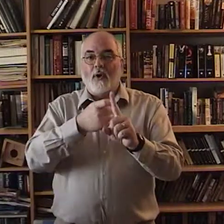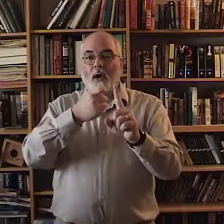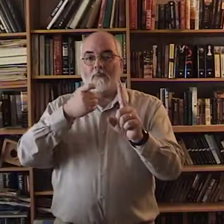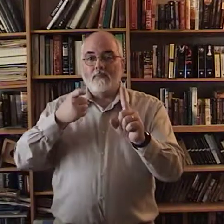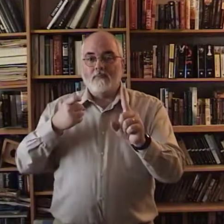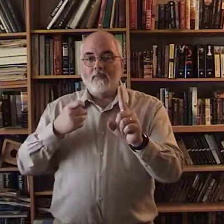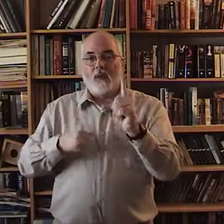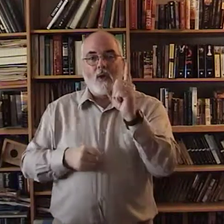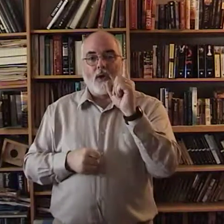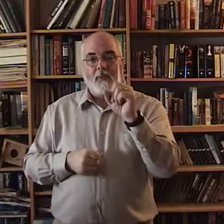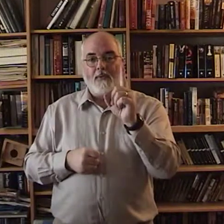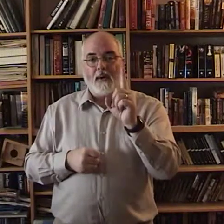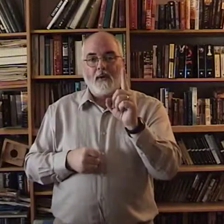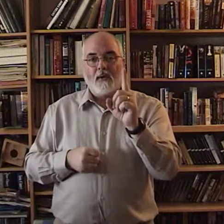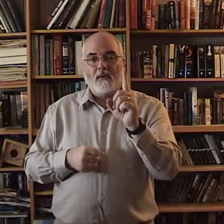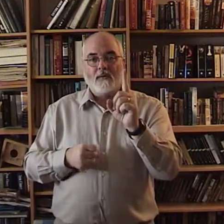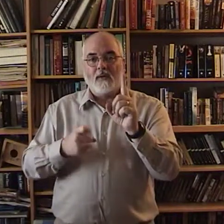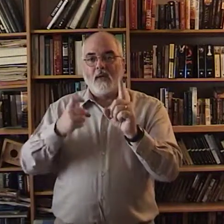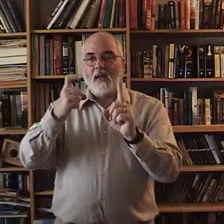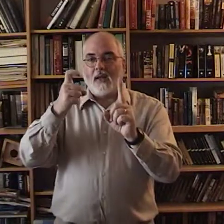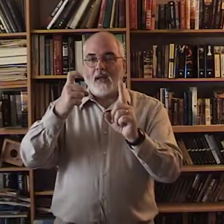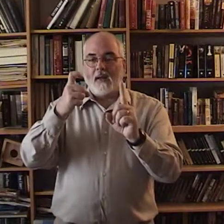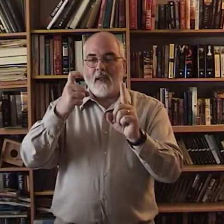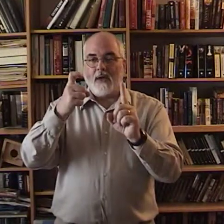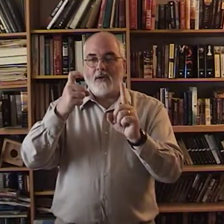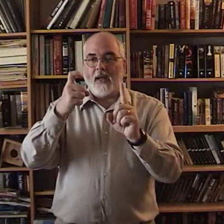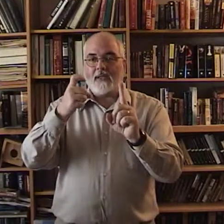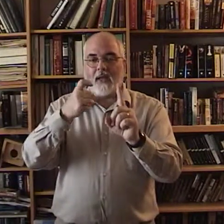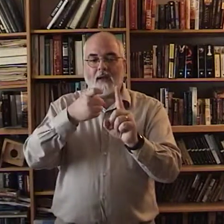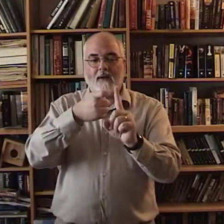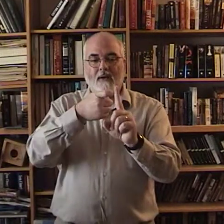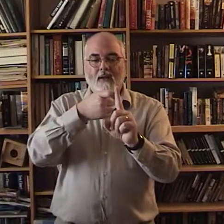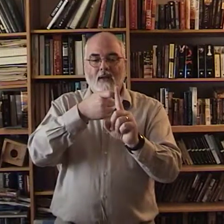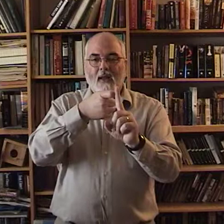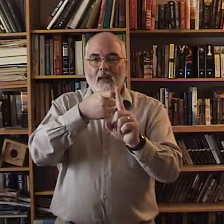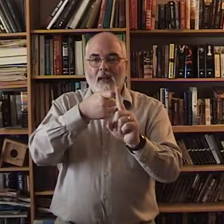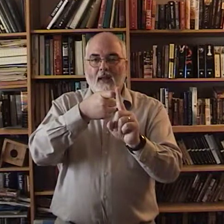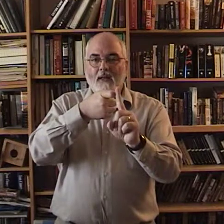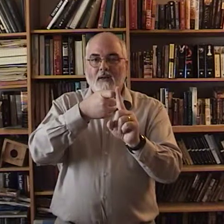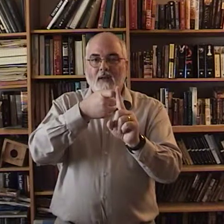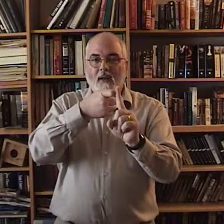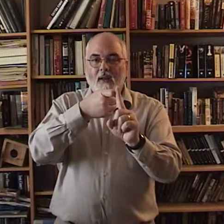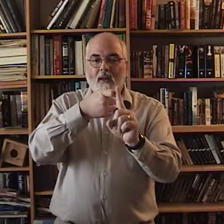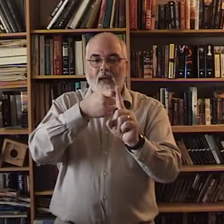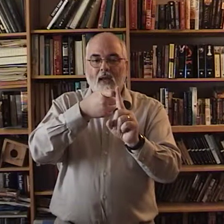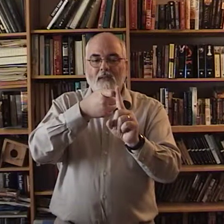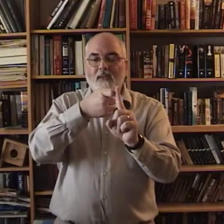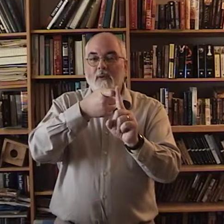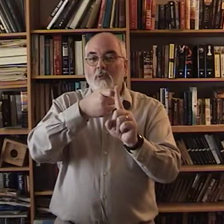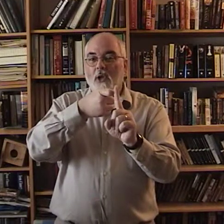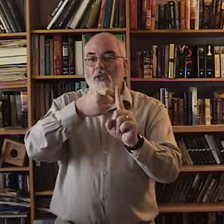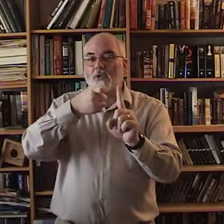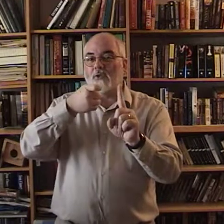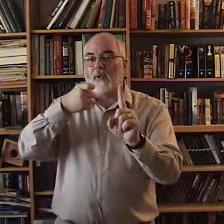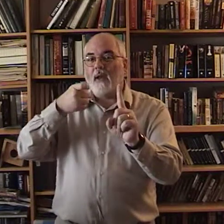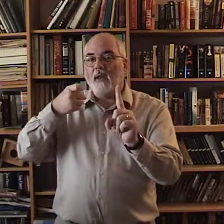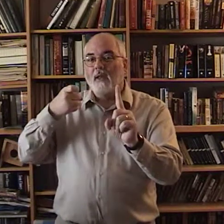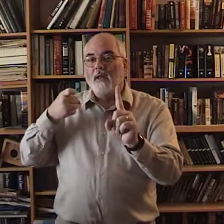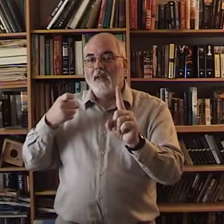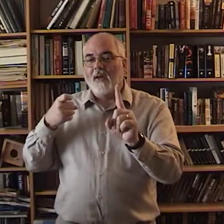From, hold up your finger, and make another X hand, and the X is like pulling the string